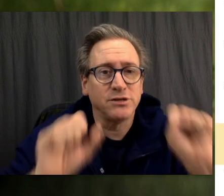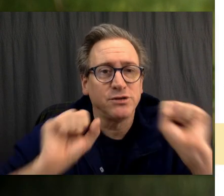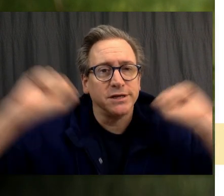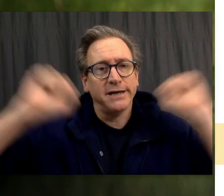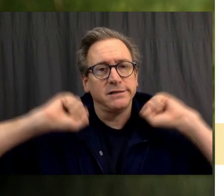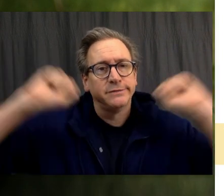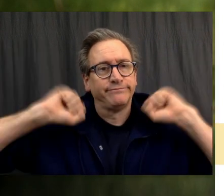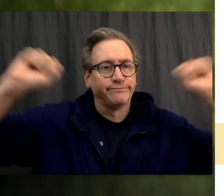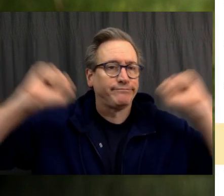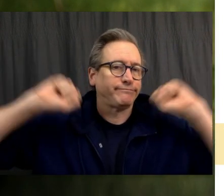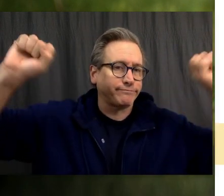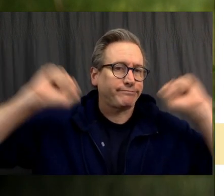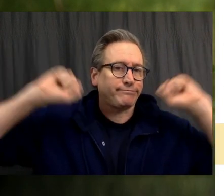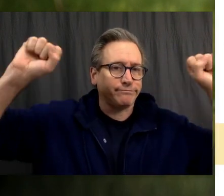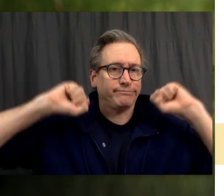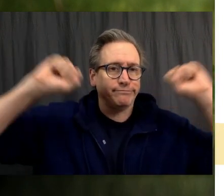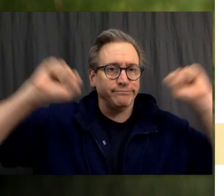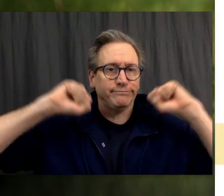Exercise.